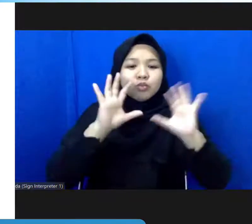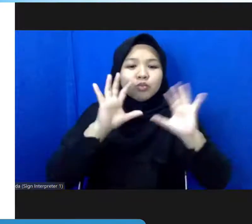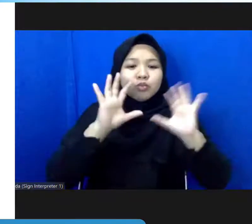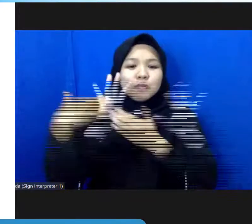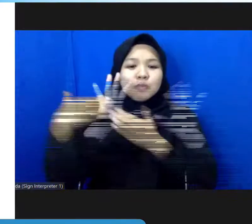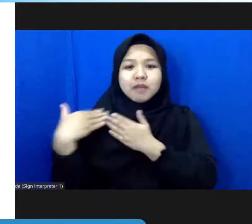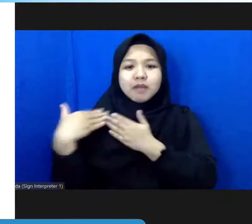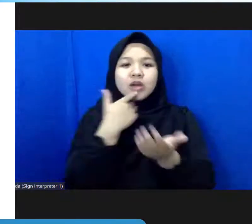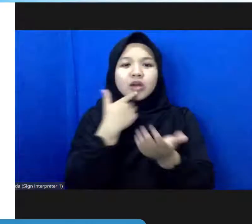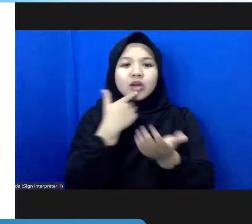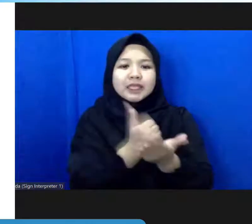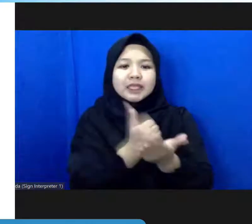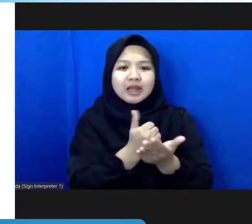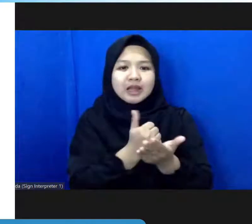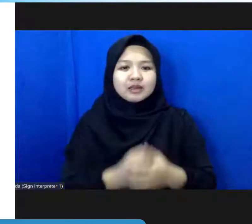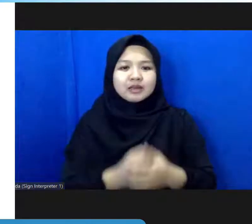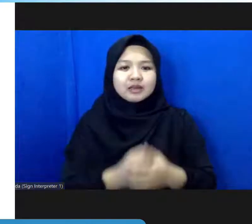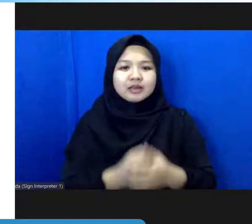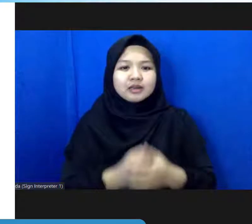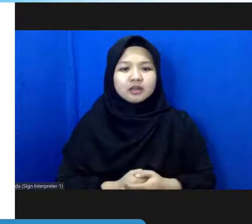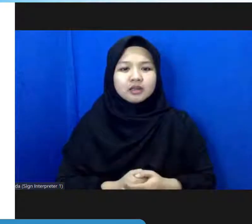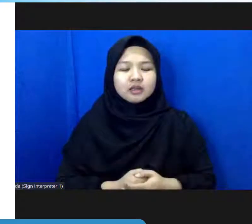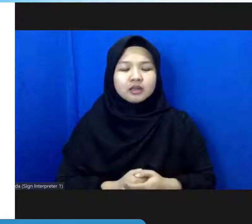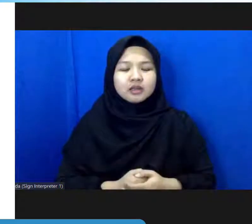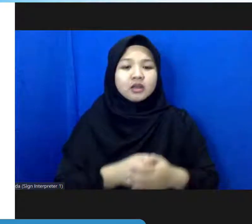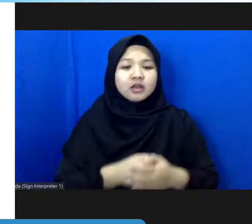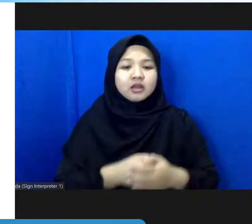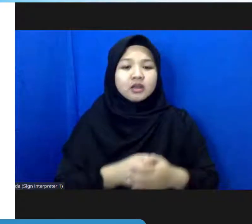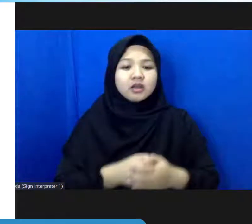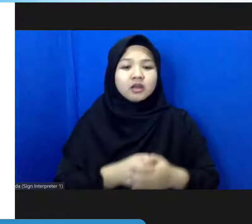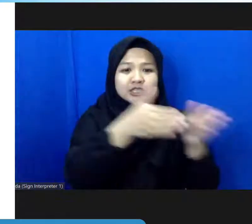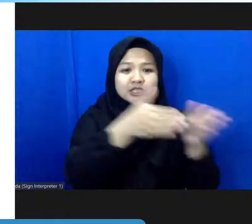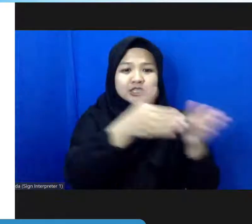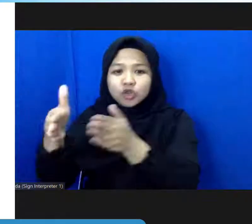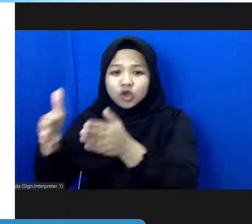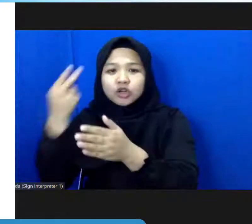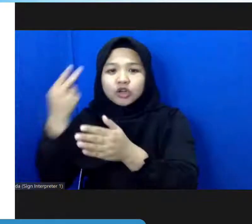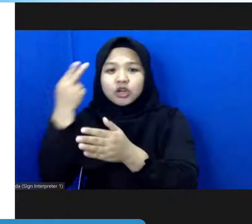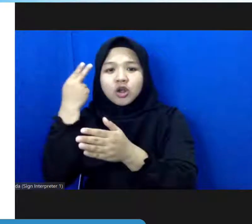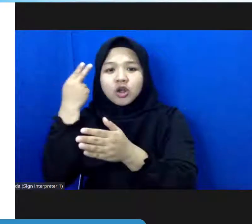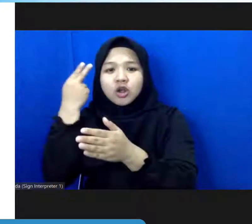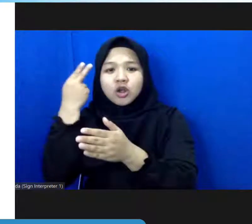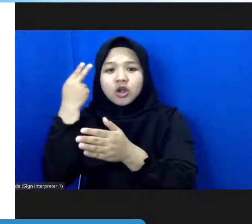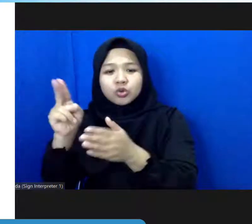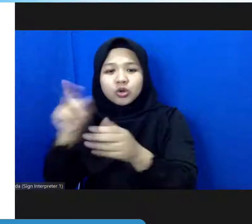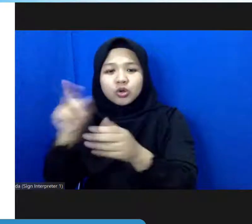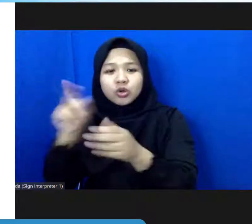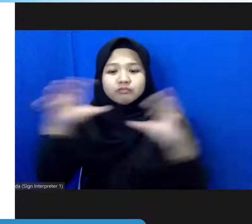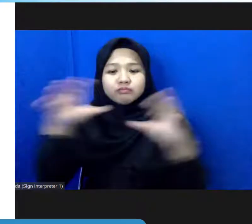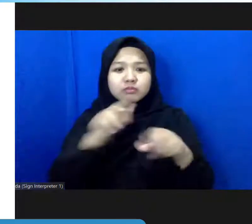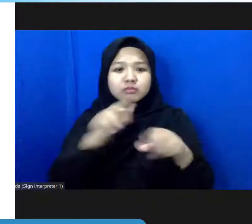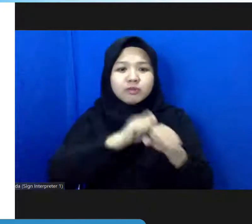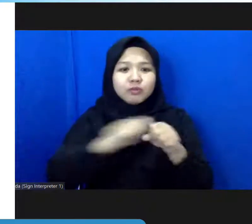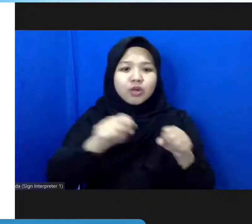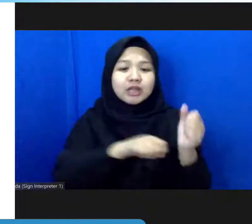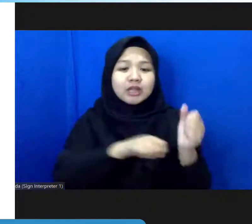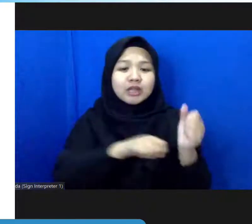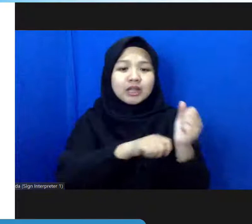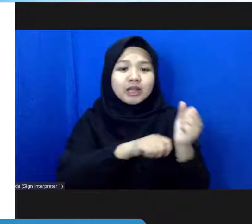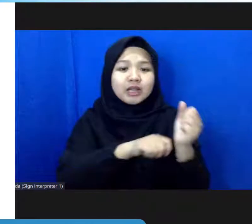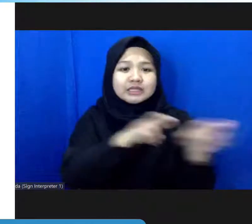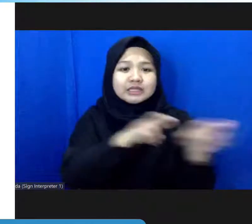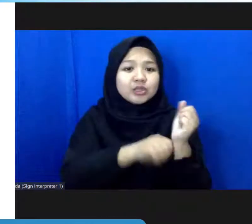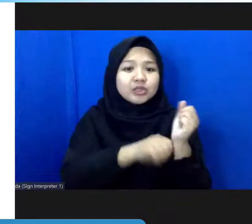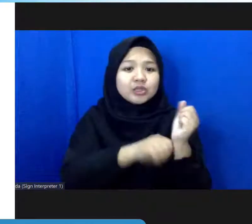multi sectors in doing the planning for the response, and other things,